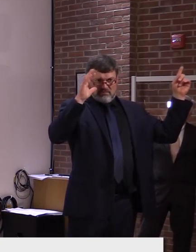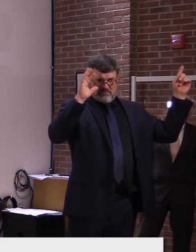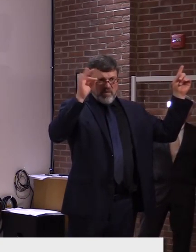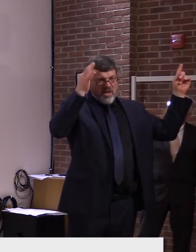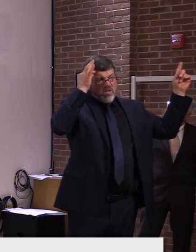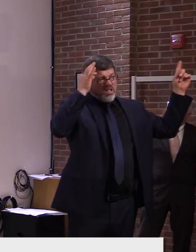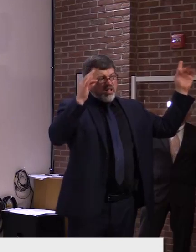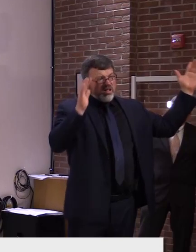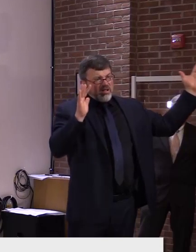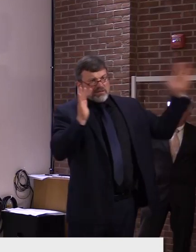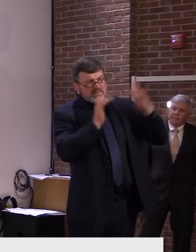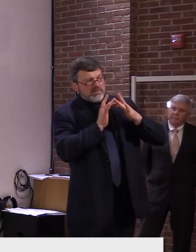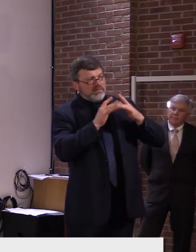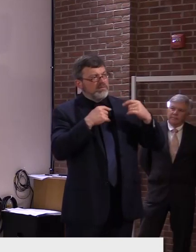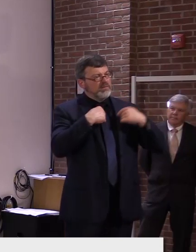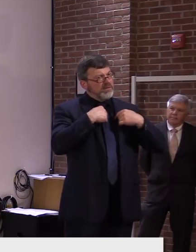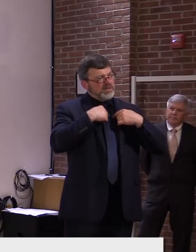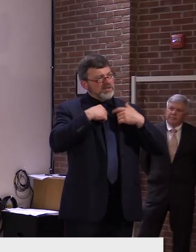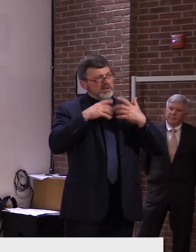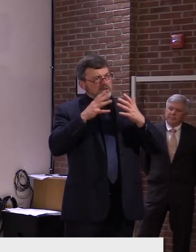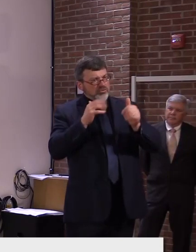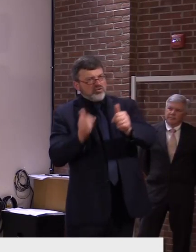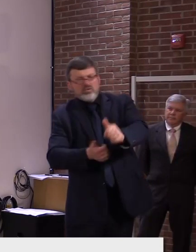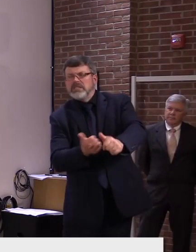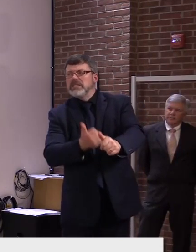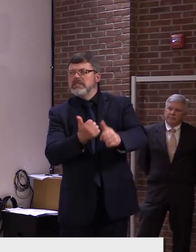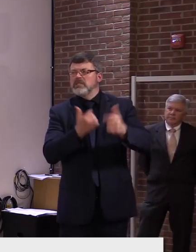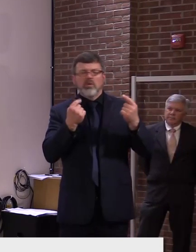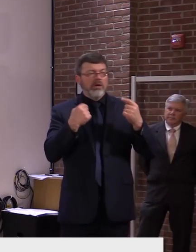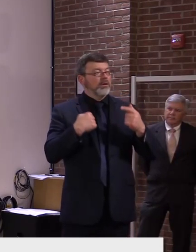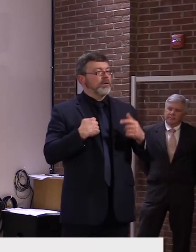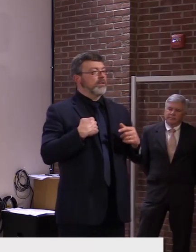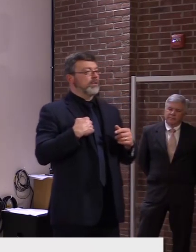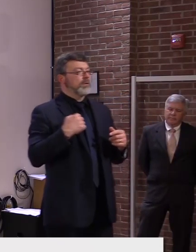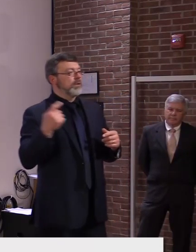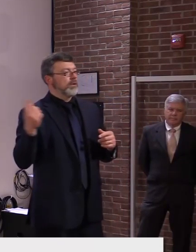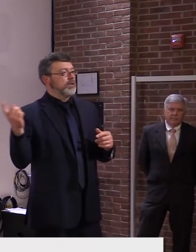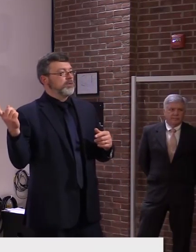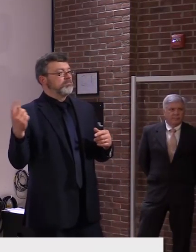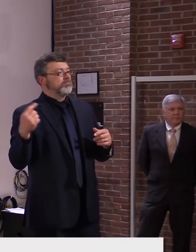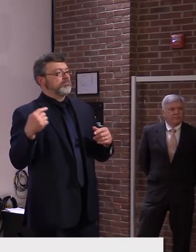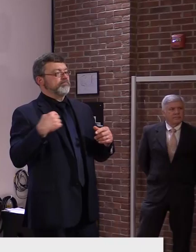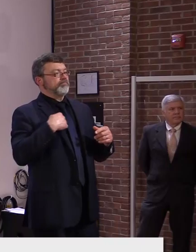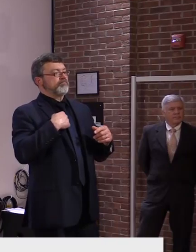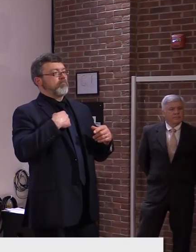if so, if it's been satisfactory. Commissioner Harrington.